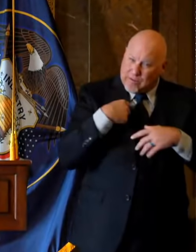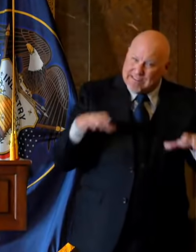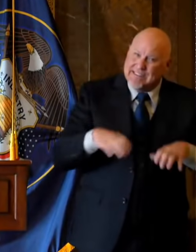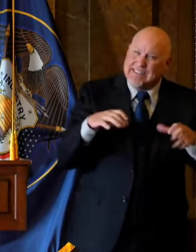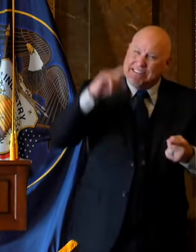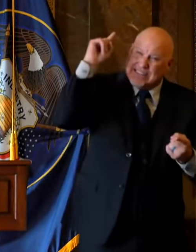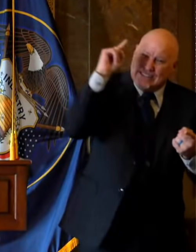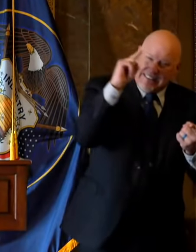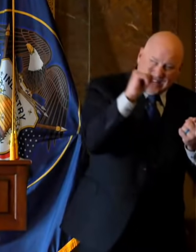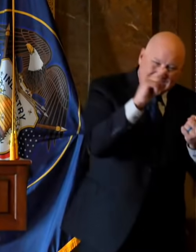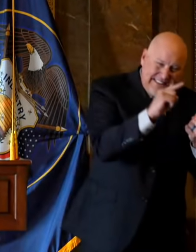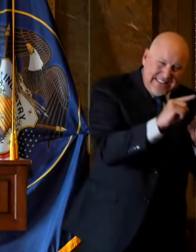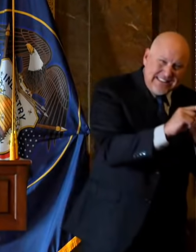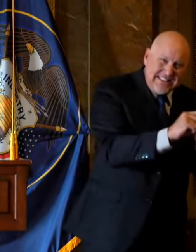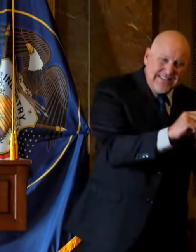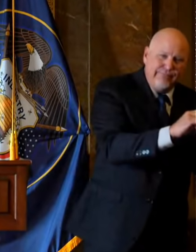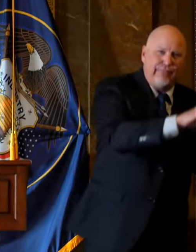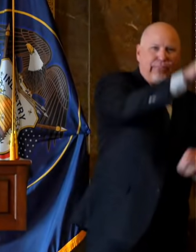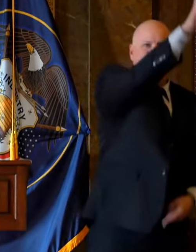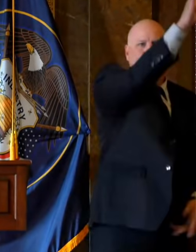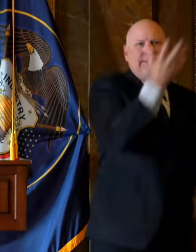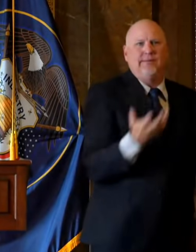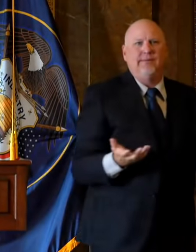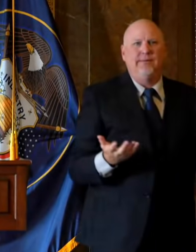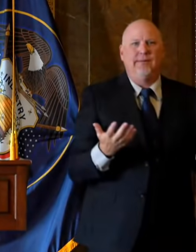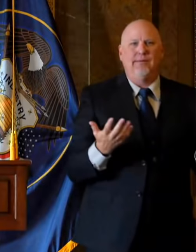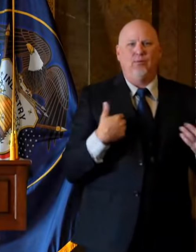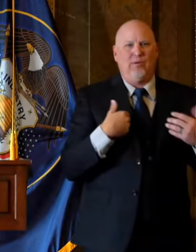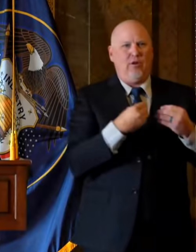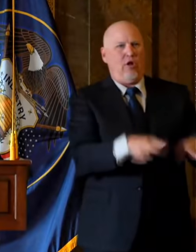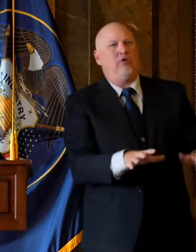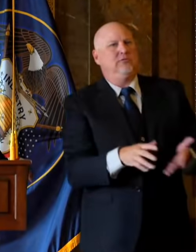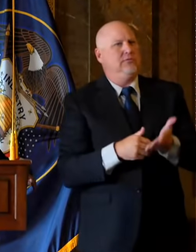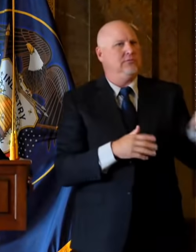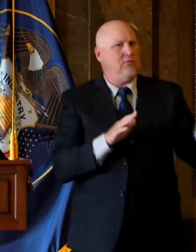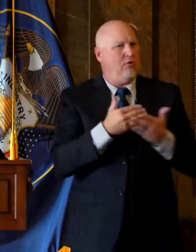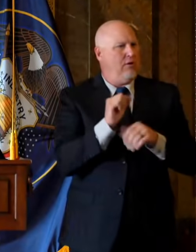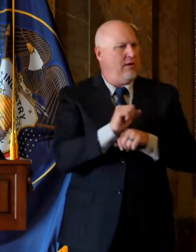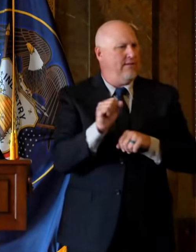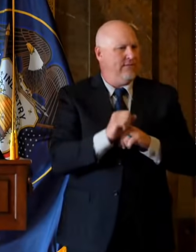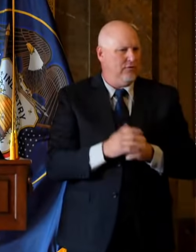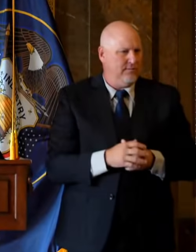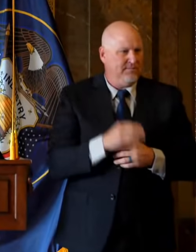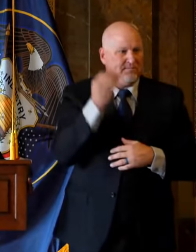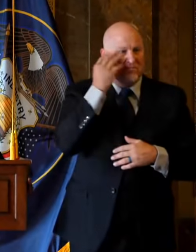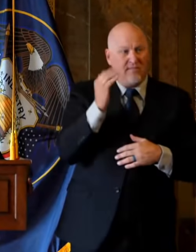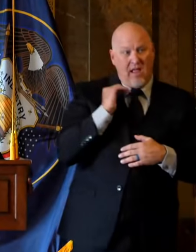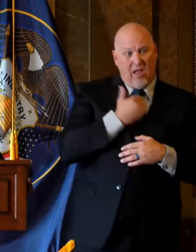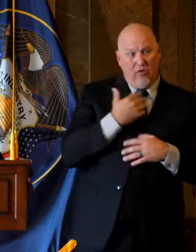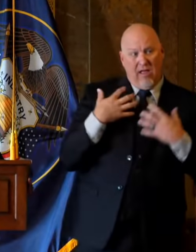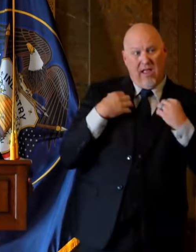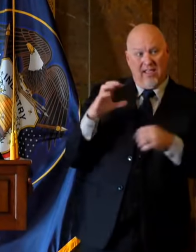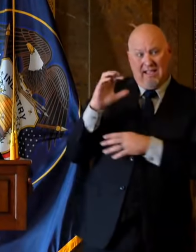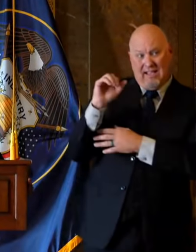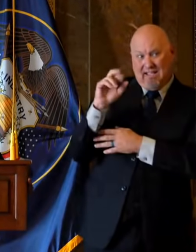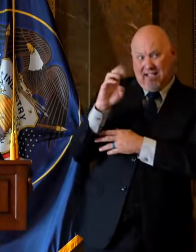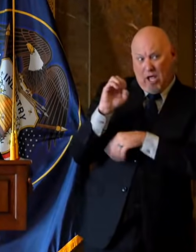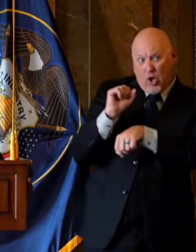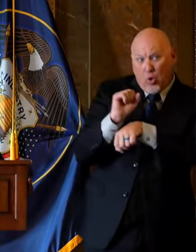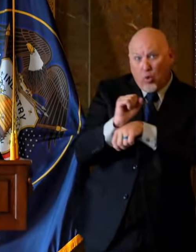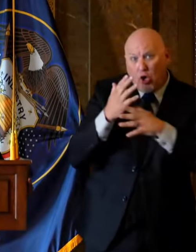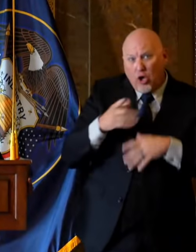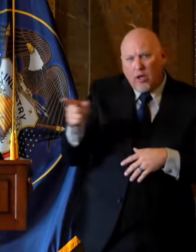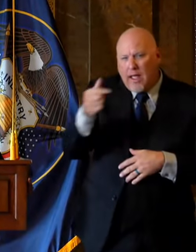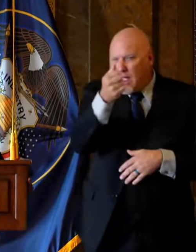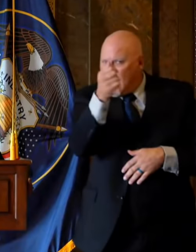Utahns. They have been at this for 18 months without an end in sight. They feel abandoned, and in turn, many are abandoning